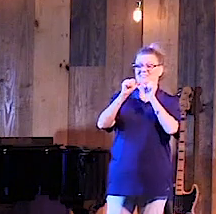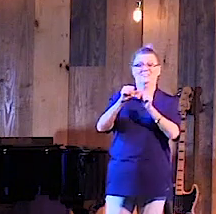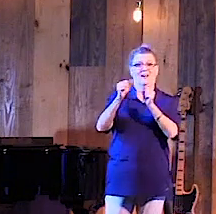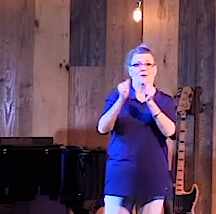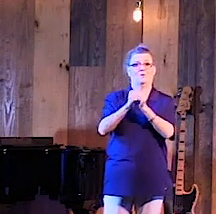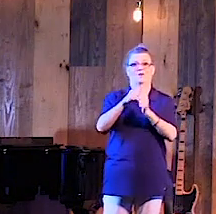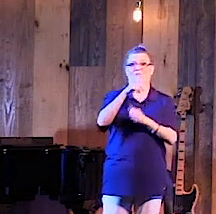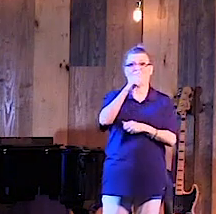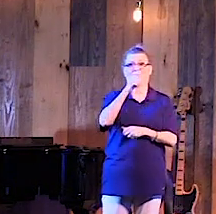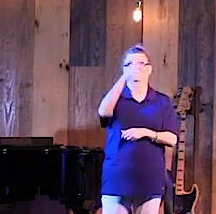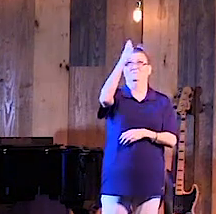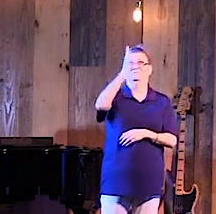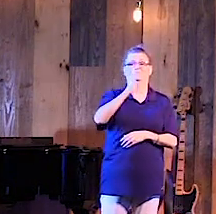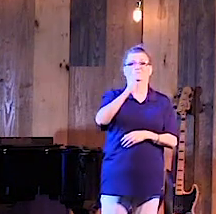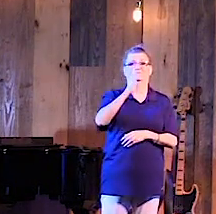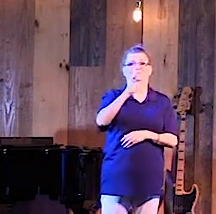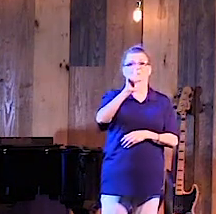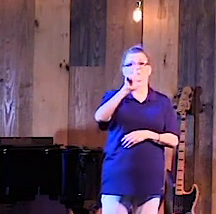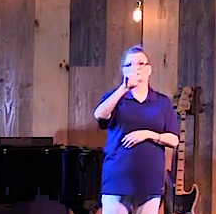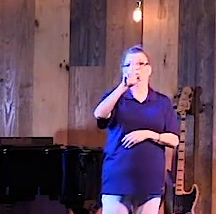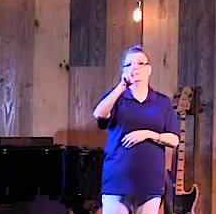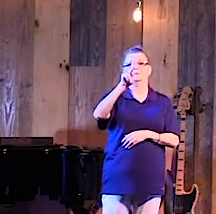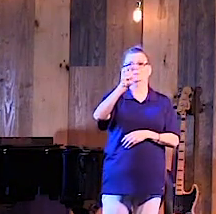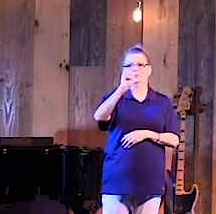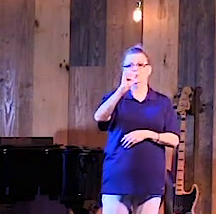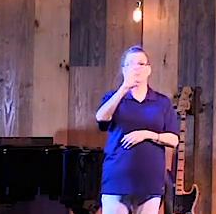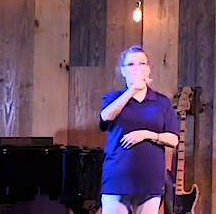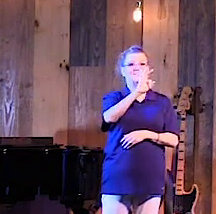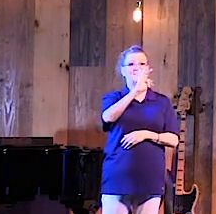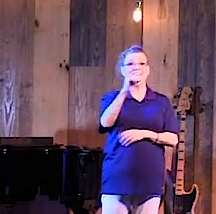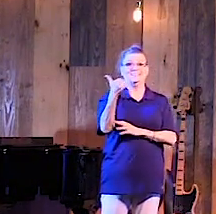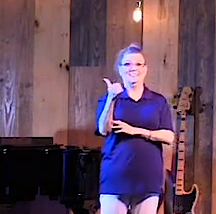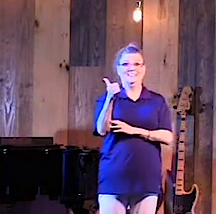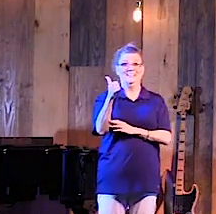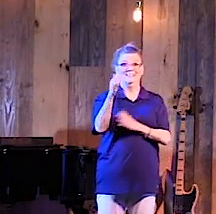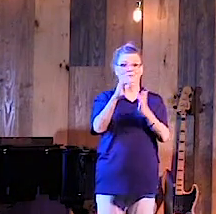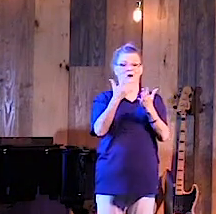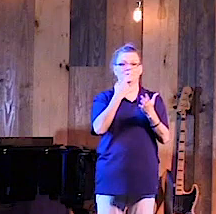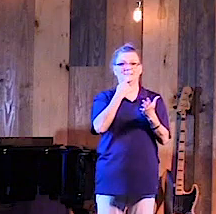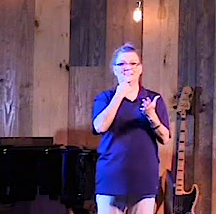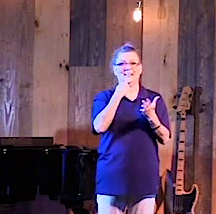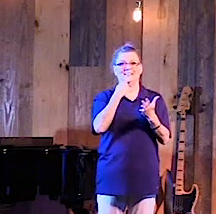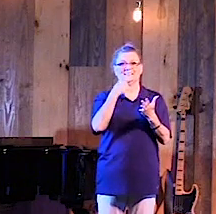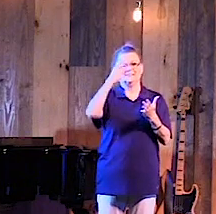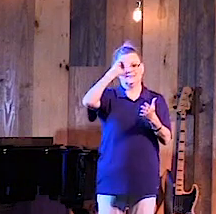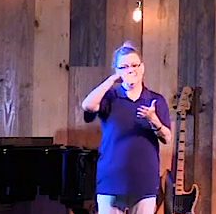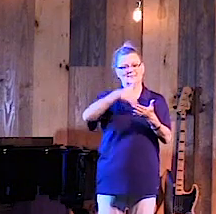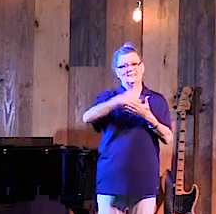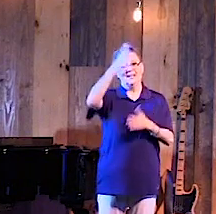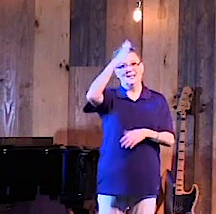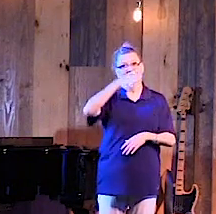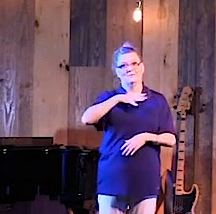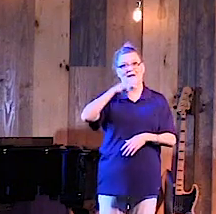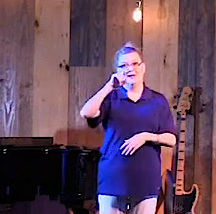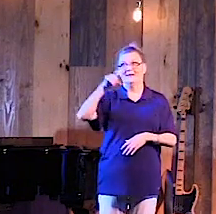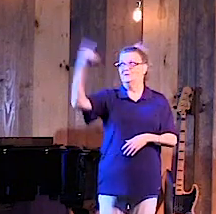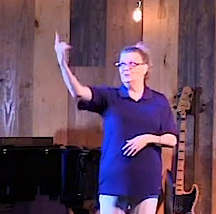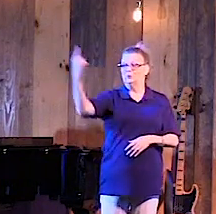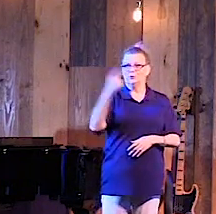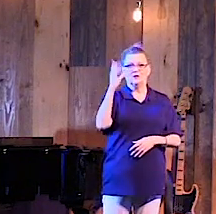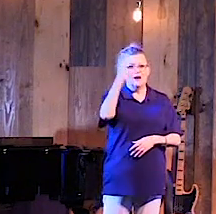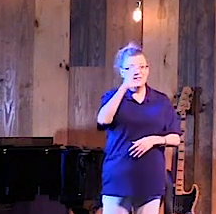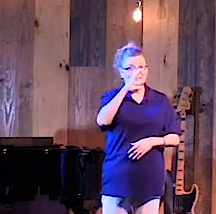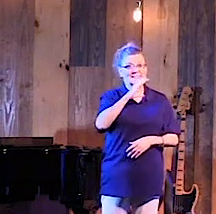because in Luke chapter 19:10, the Bible tells us that the Son of Man came to seek and to save that which